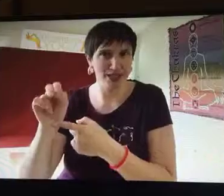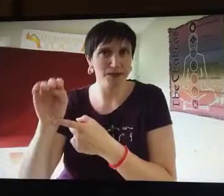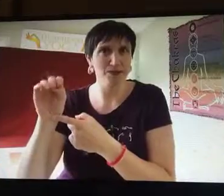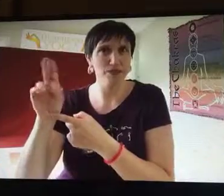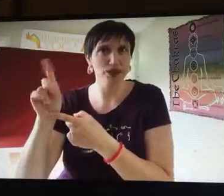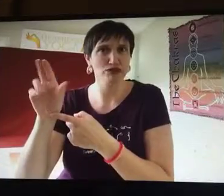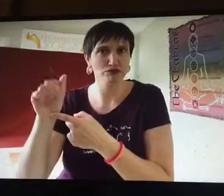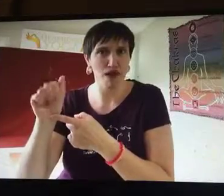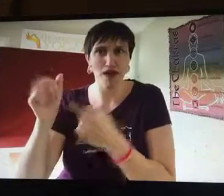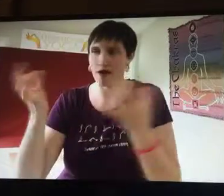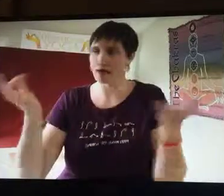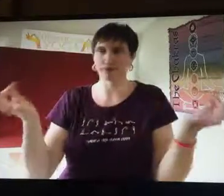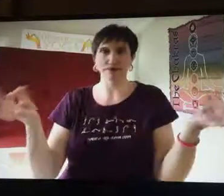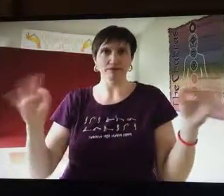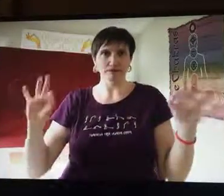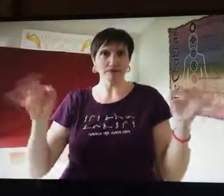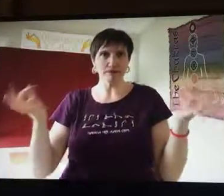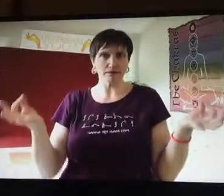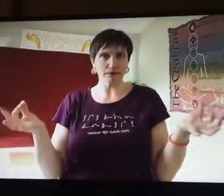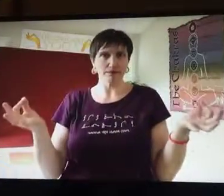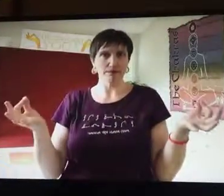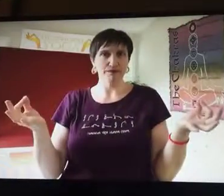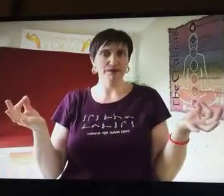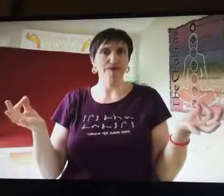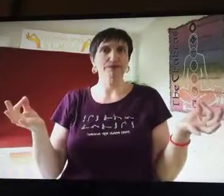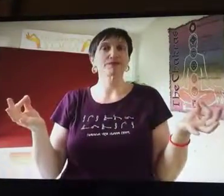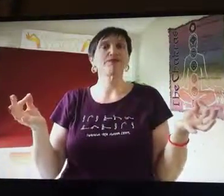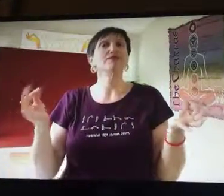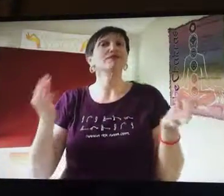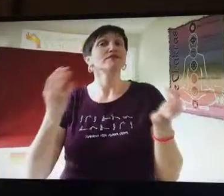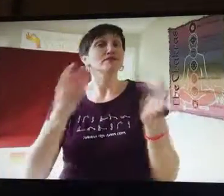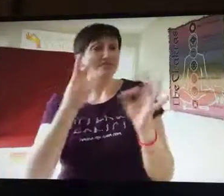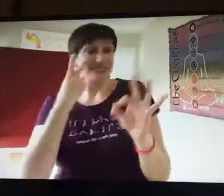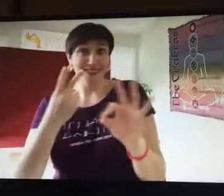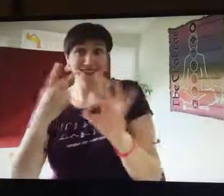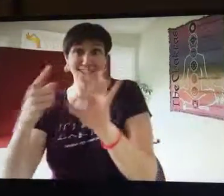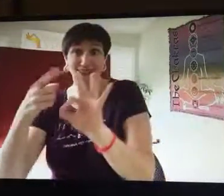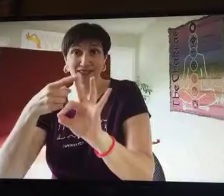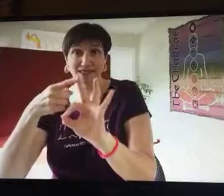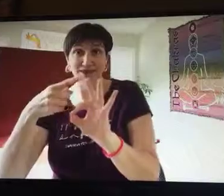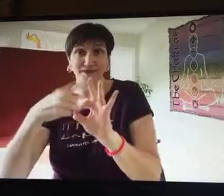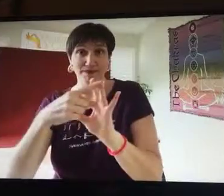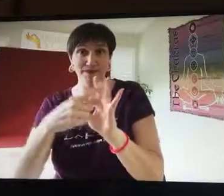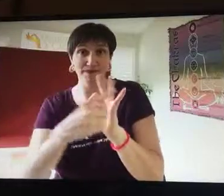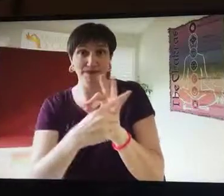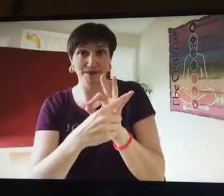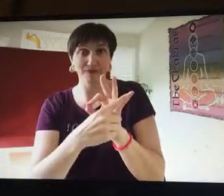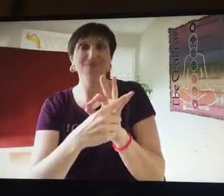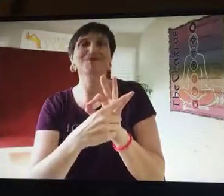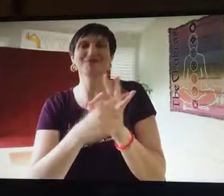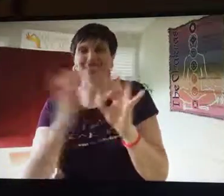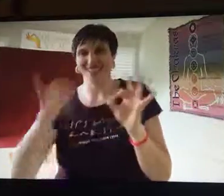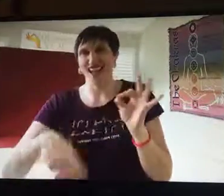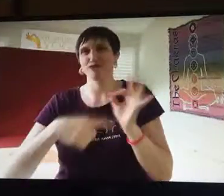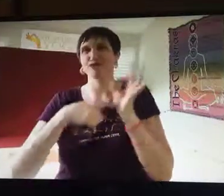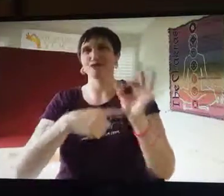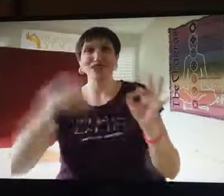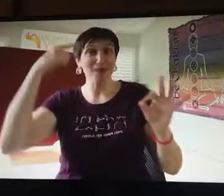It's also known as chi. We can see this as the sign for it. This hand shape with the 3 fingers,